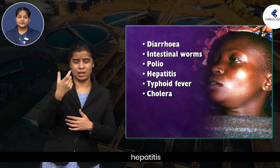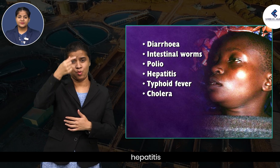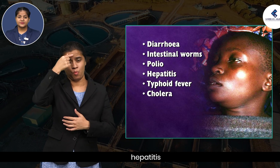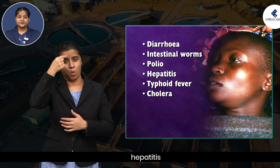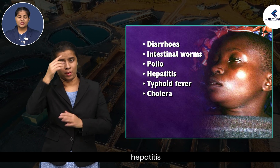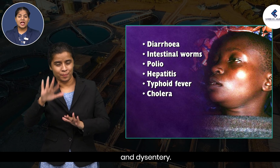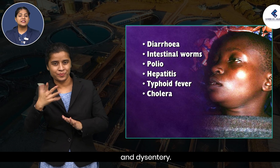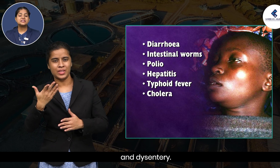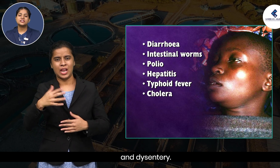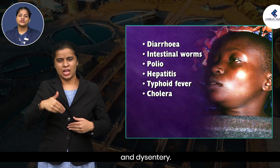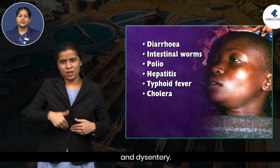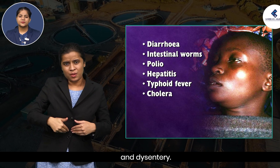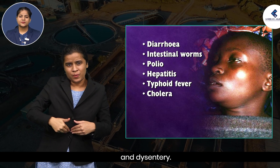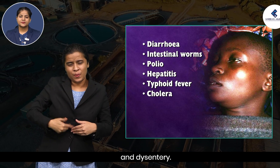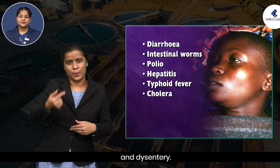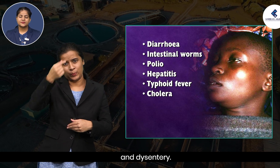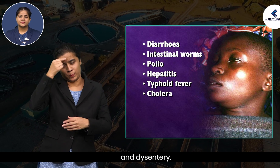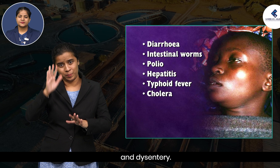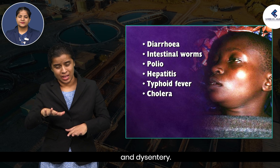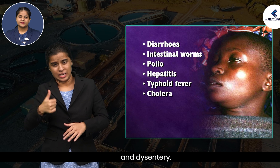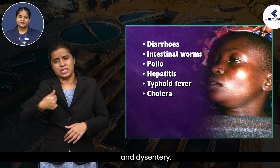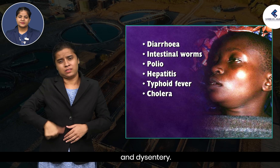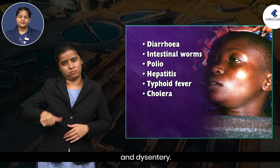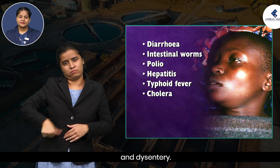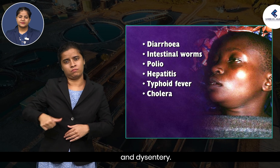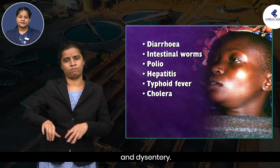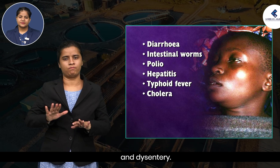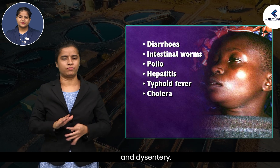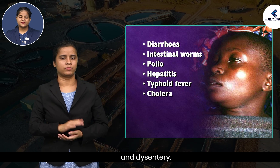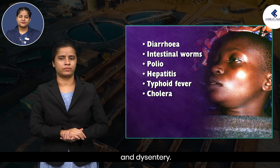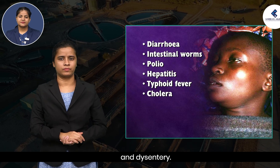hepatitis, and dysentery.